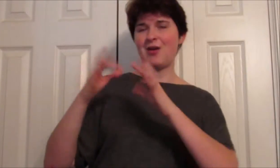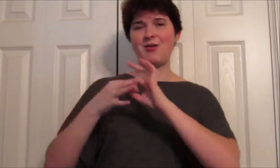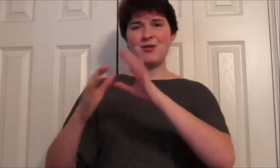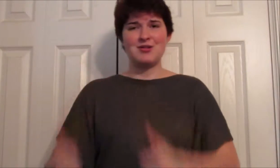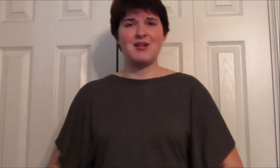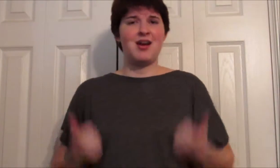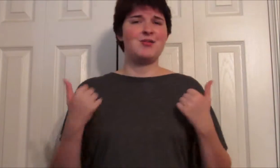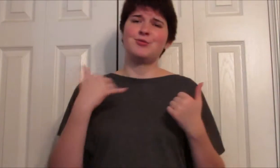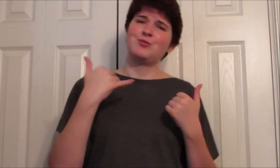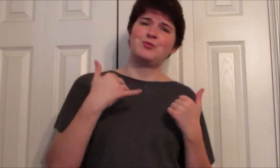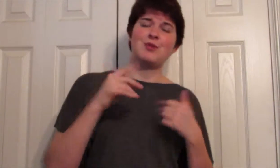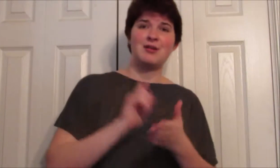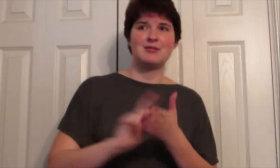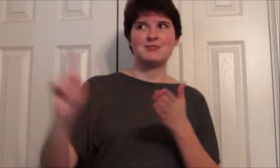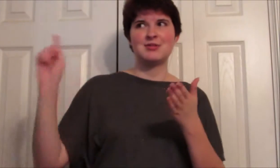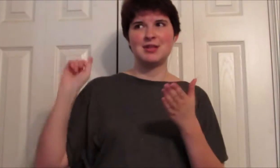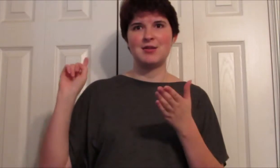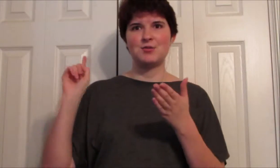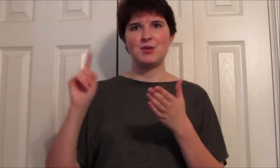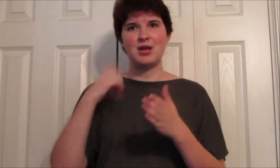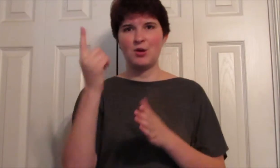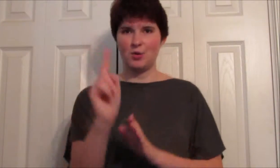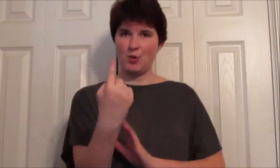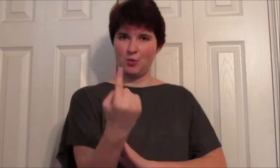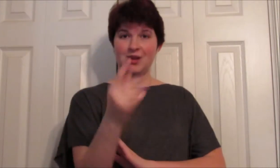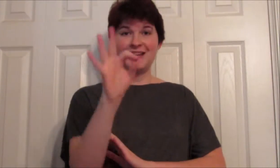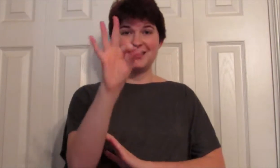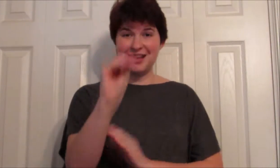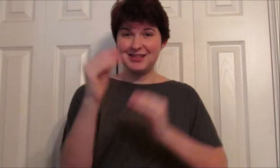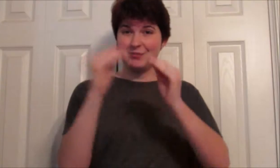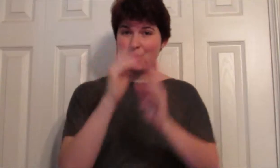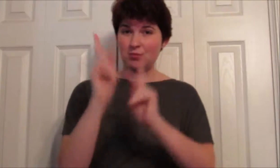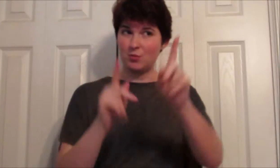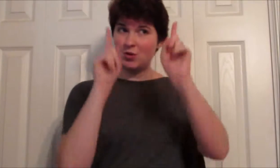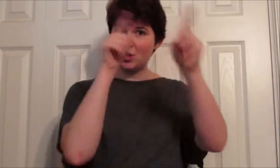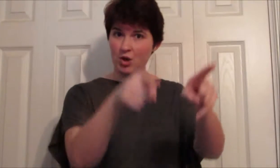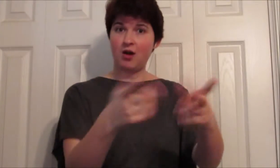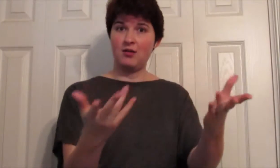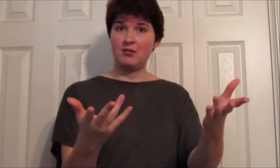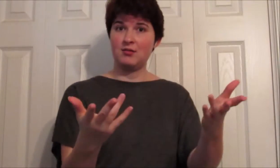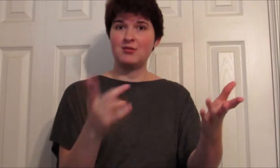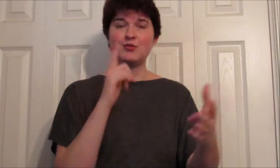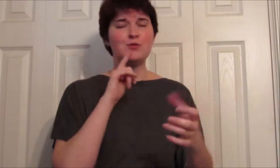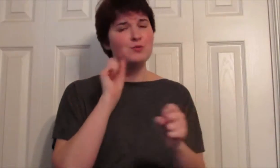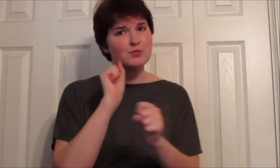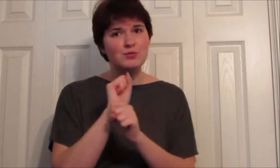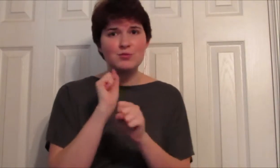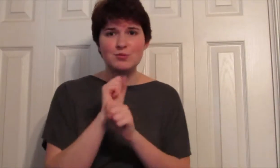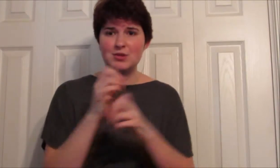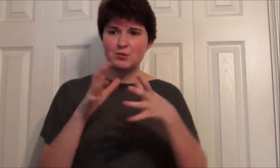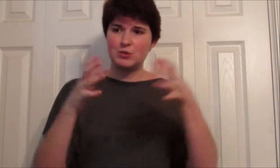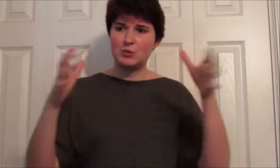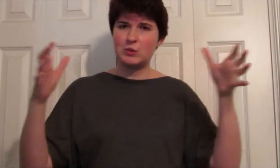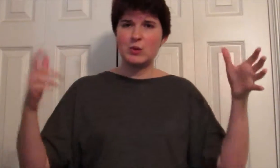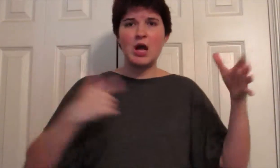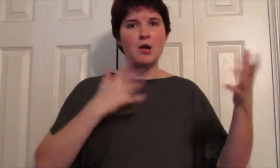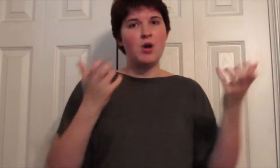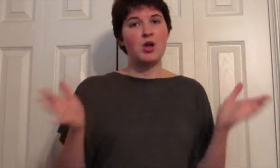like that. And since last weekend alone, 90 more people have been to these events. So this is something that really keeps growing, and I want to encourage